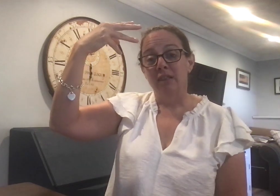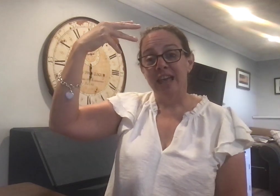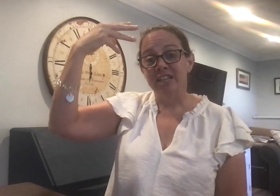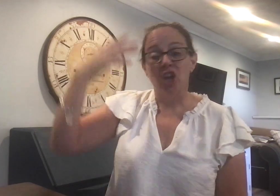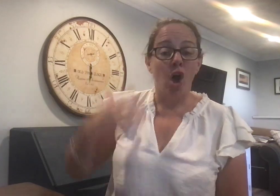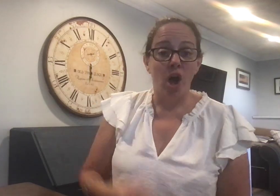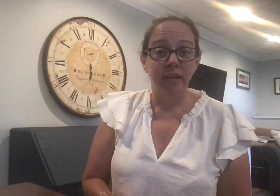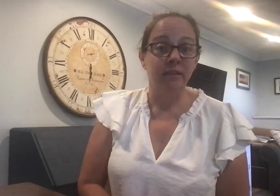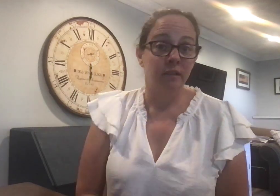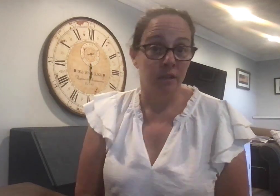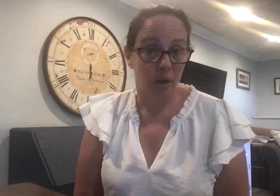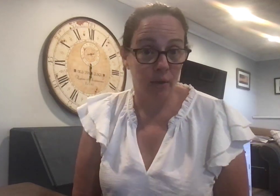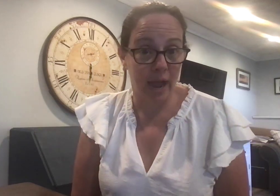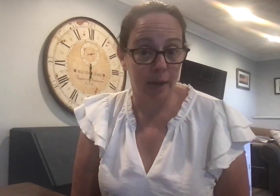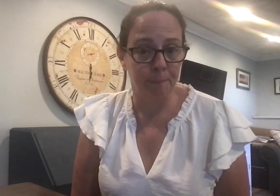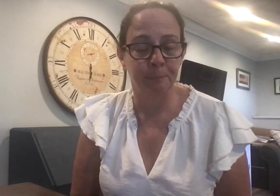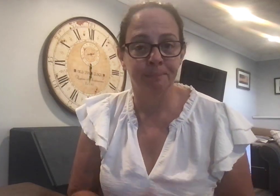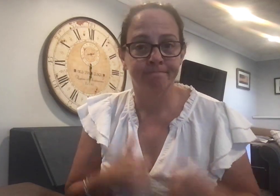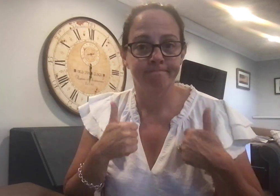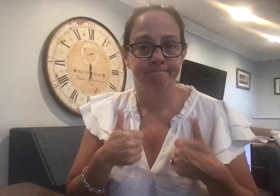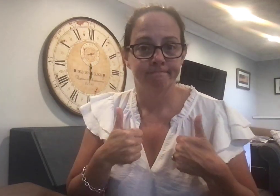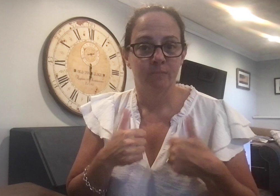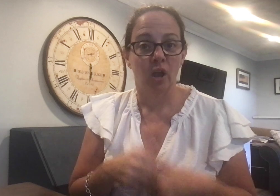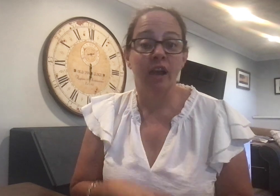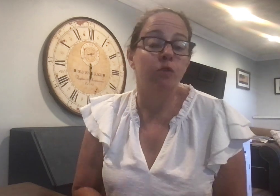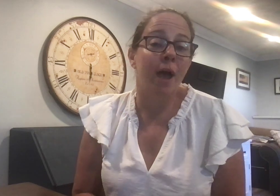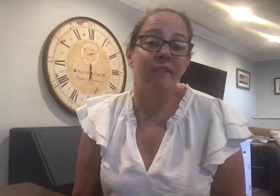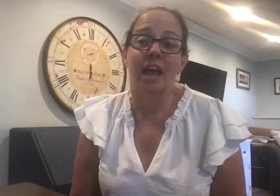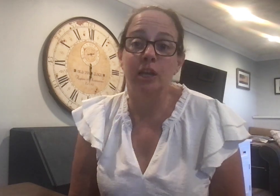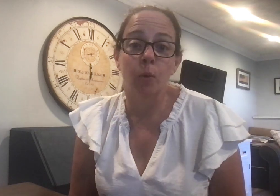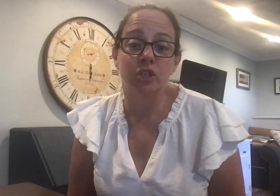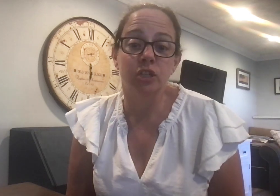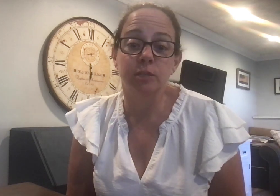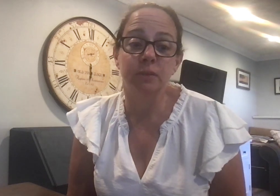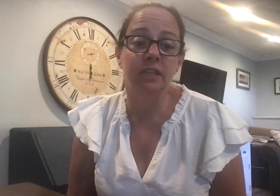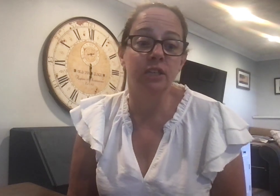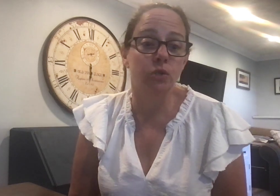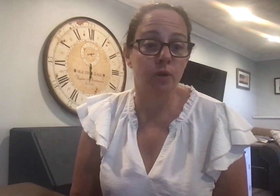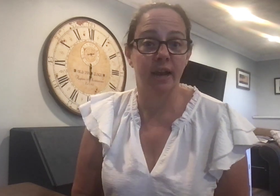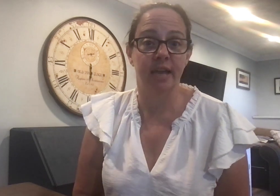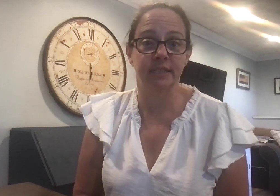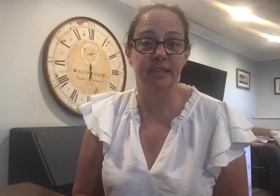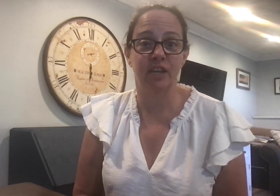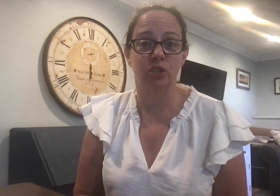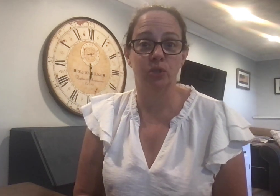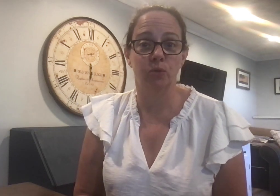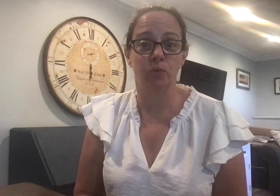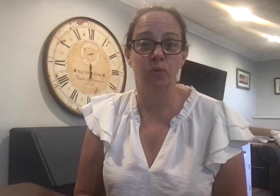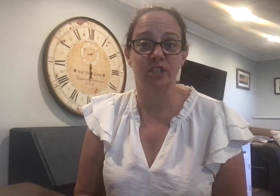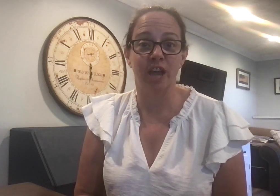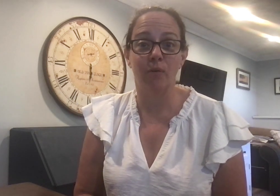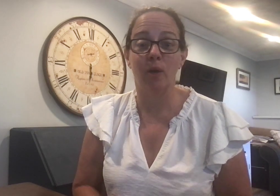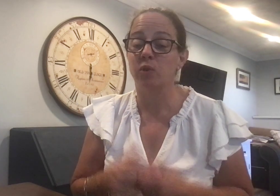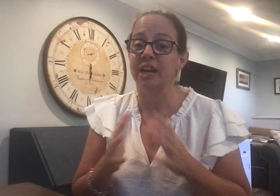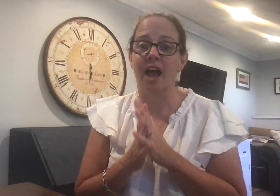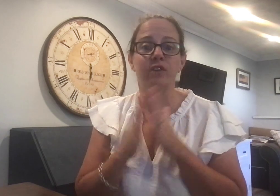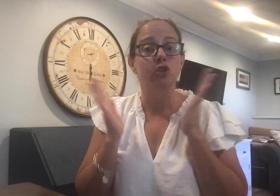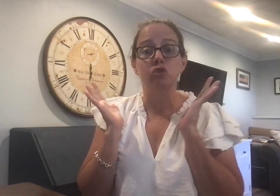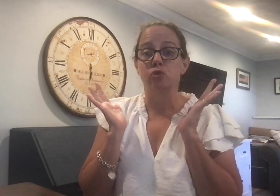lights on, okay? And if you have any questions, please do not hesitate to reach out. And we're going to have a